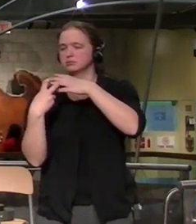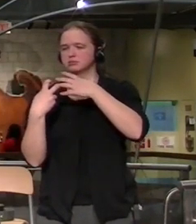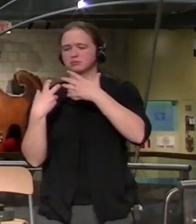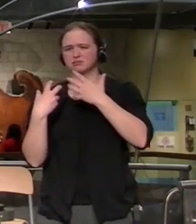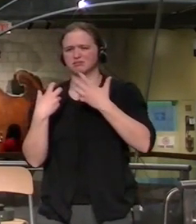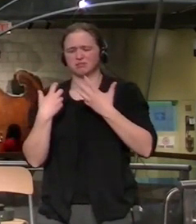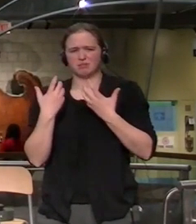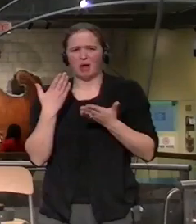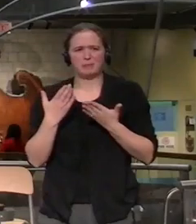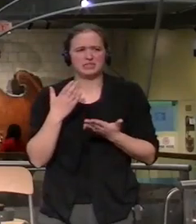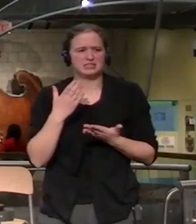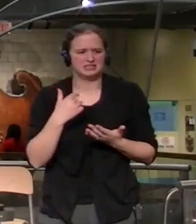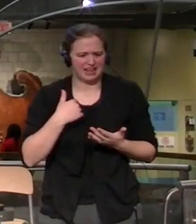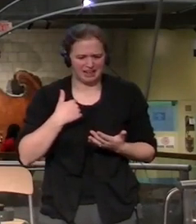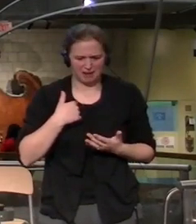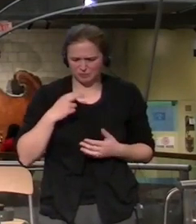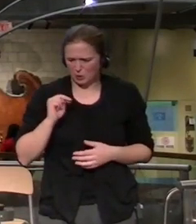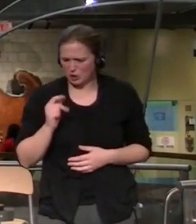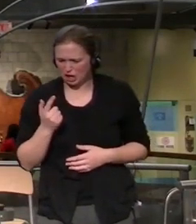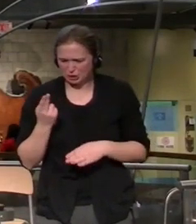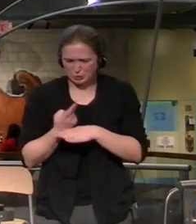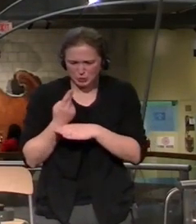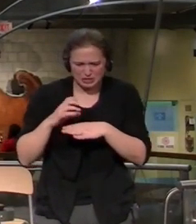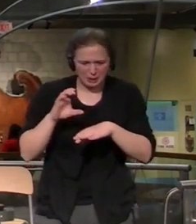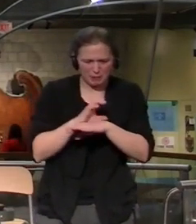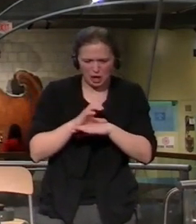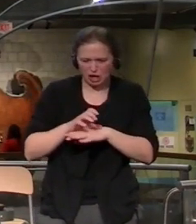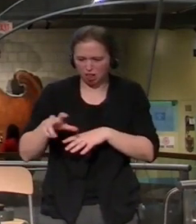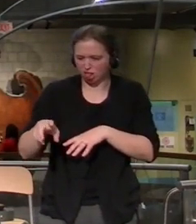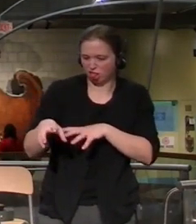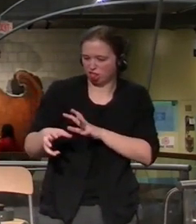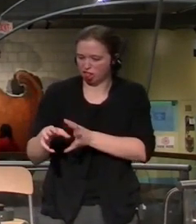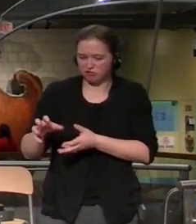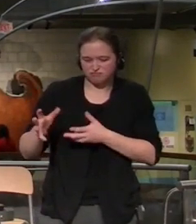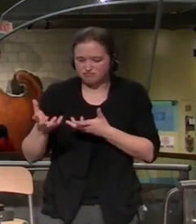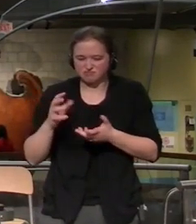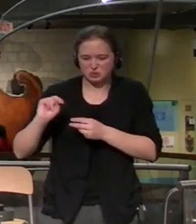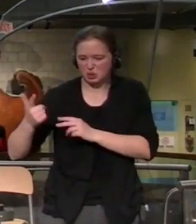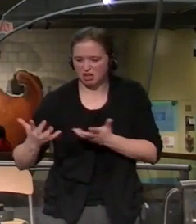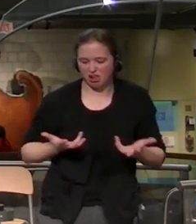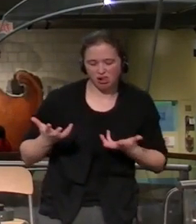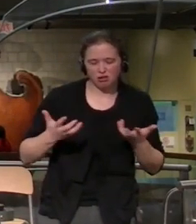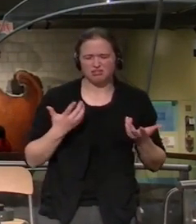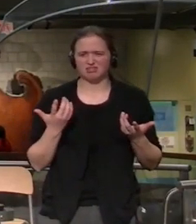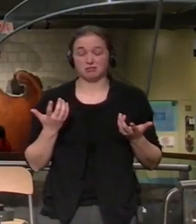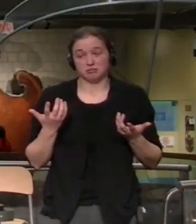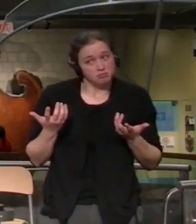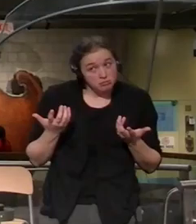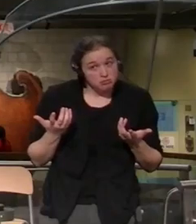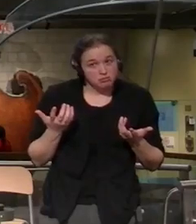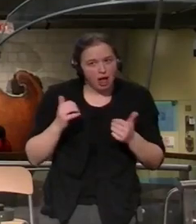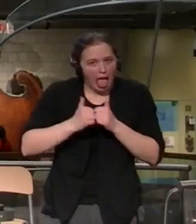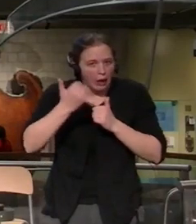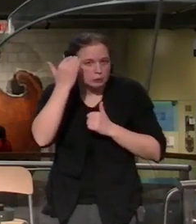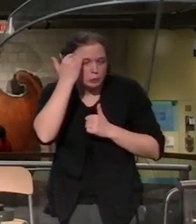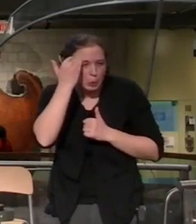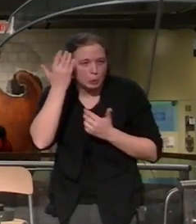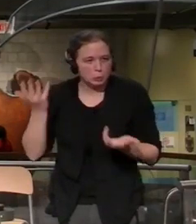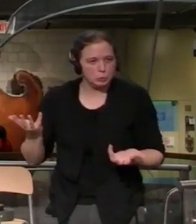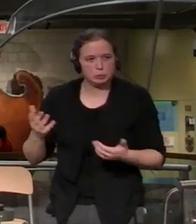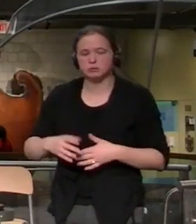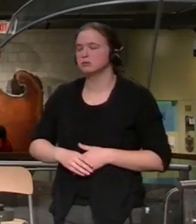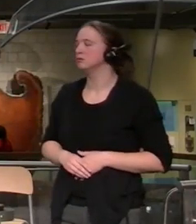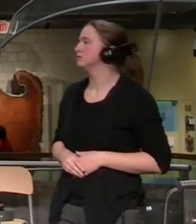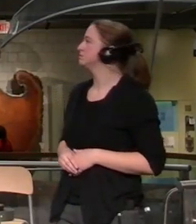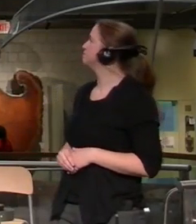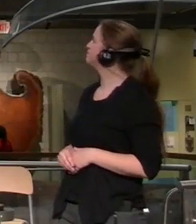using a mouse or a computer or a joystick? Well, then there's a part of the experiment where there's no cues, and they